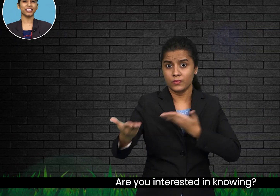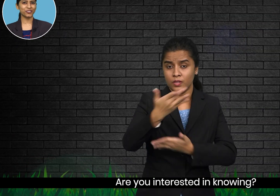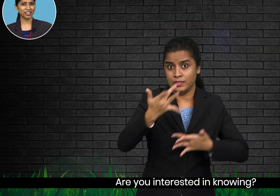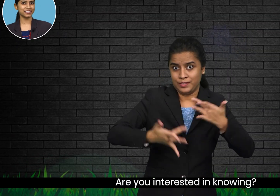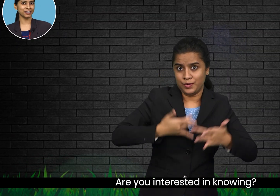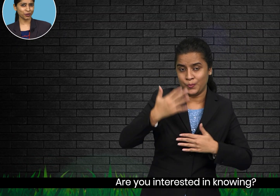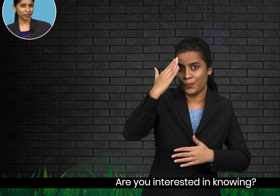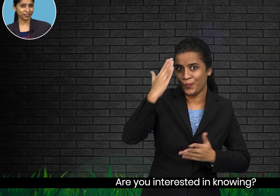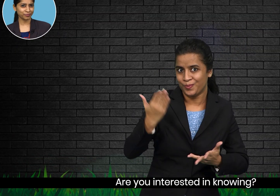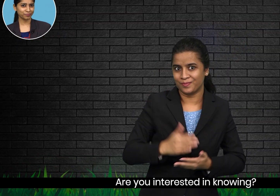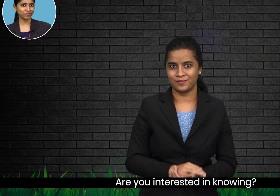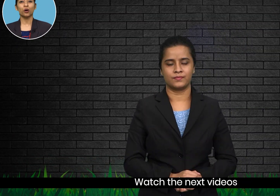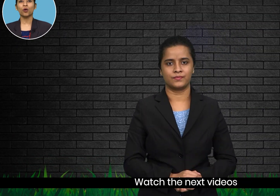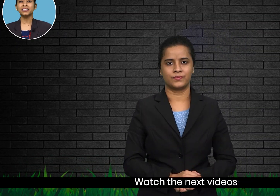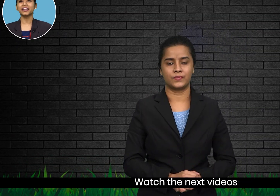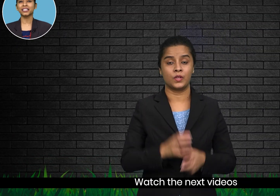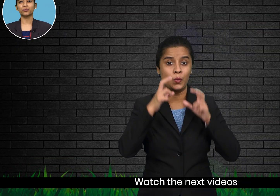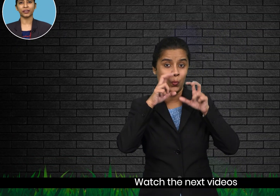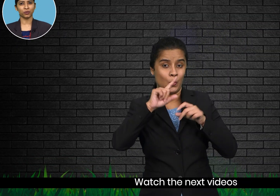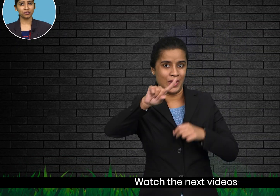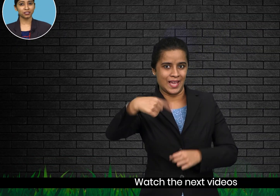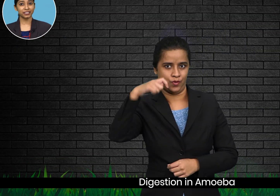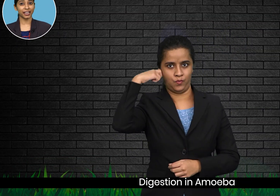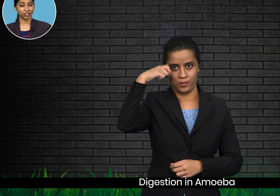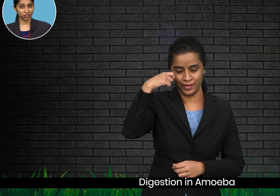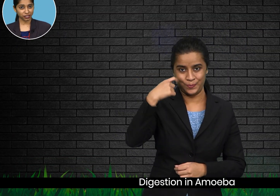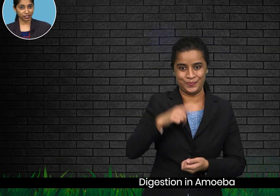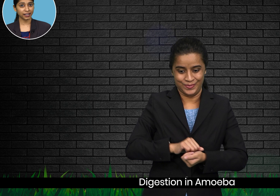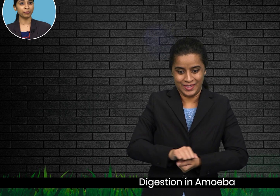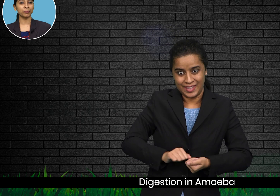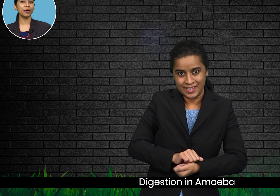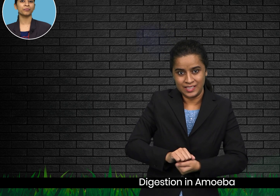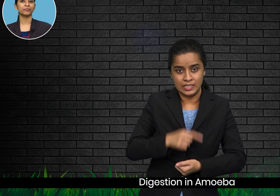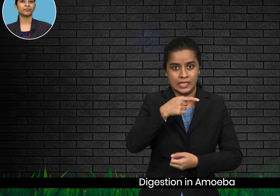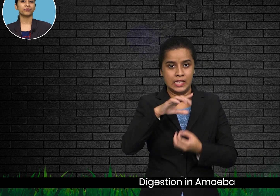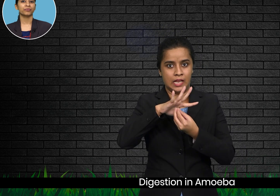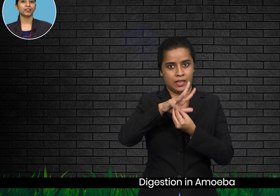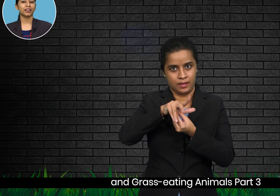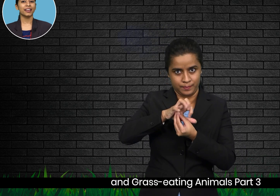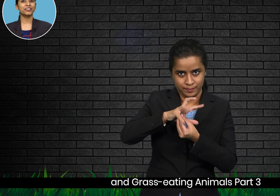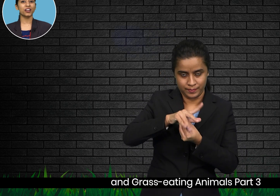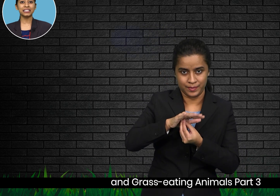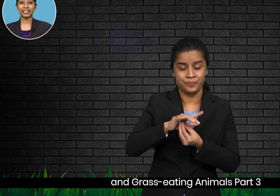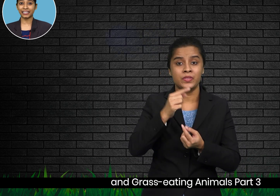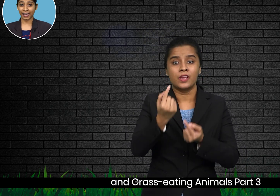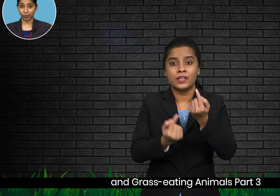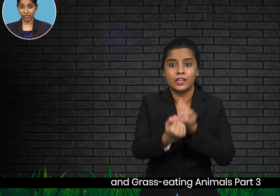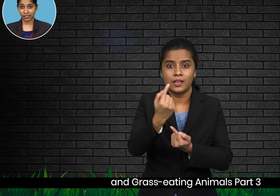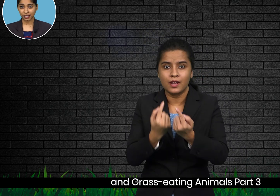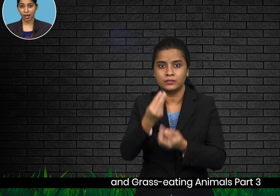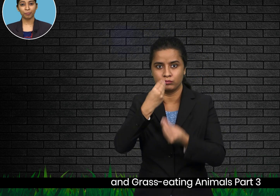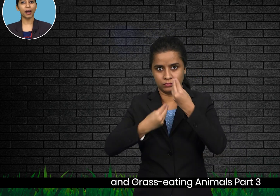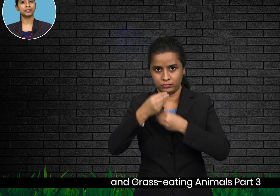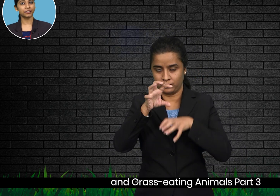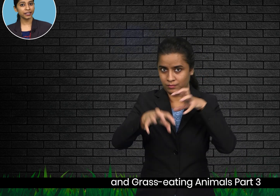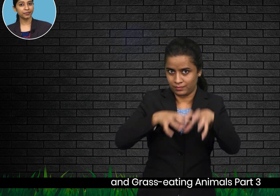Are you interested in knowing? Watch the next videos, Digestion in Amoeba and Grass-eating